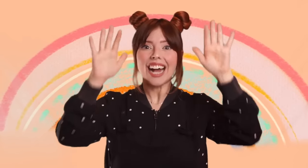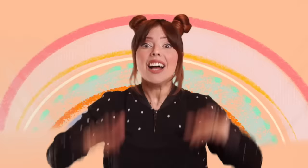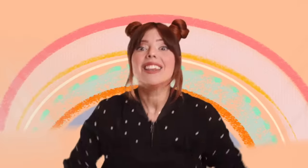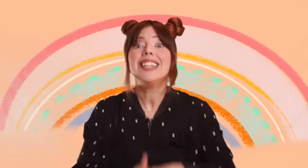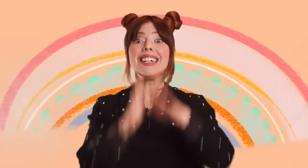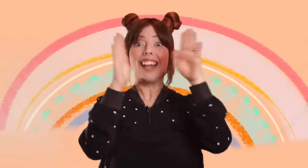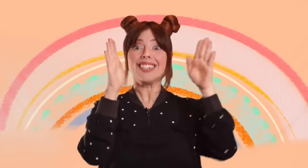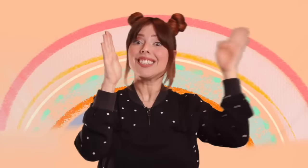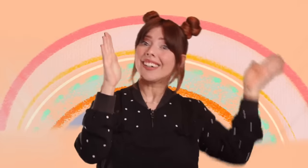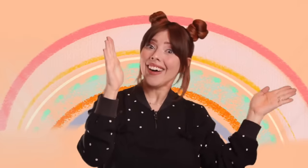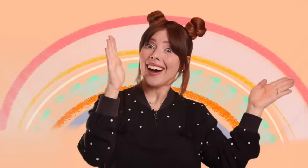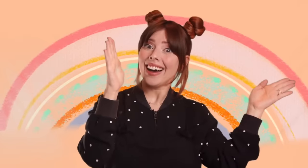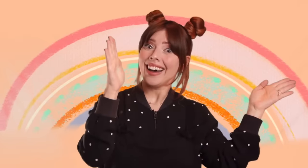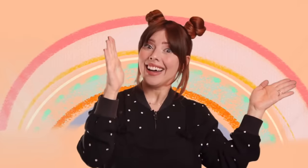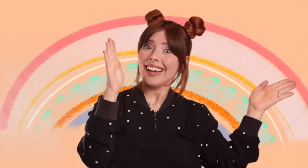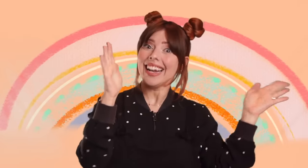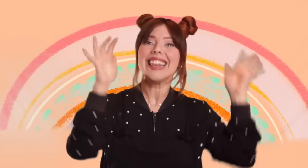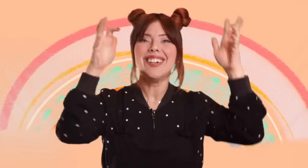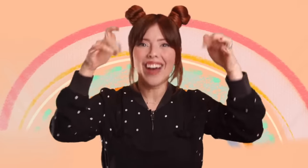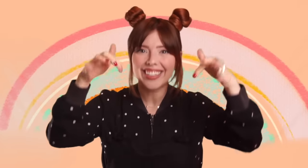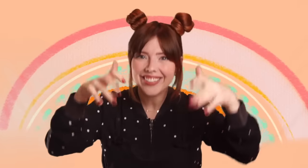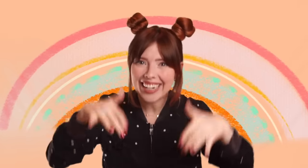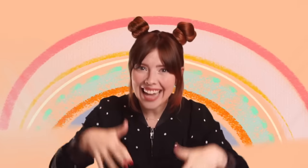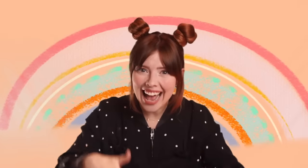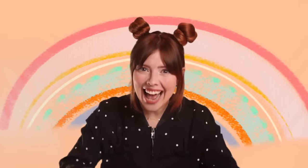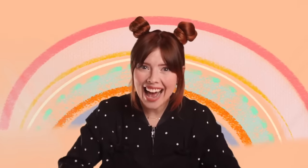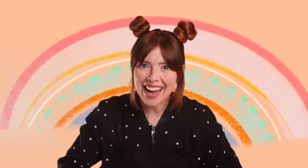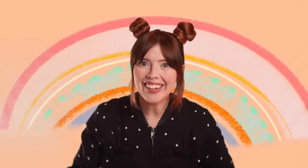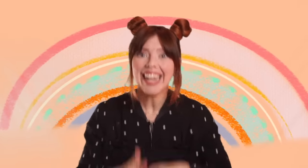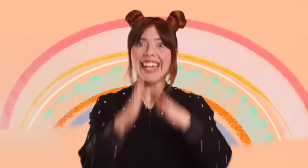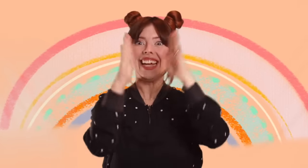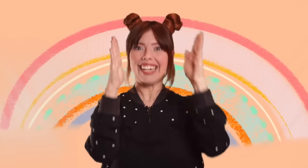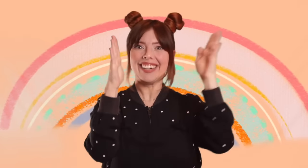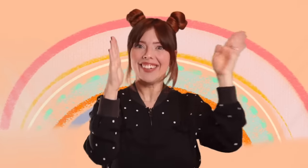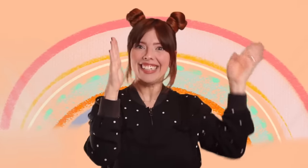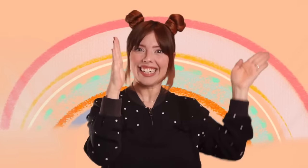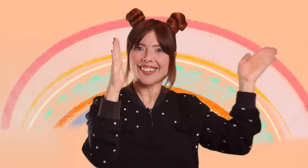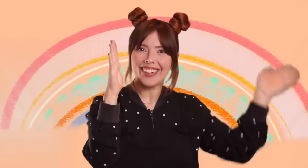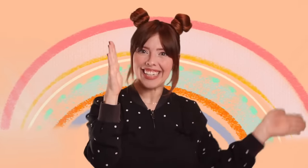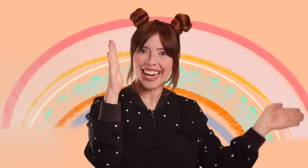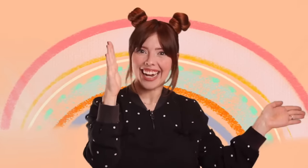The clock struck one. The mouse ran down. Hickory dickory dock.